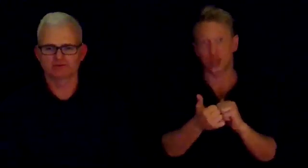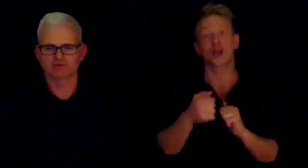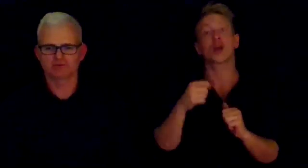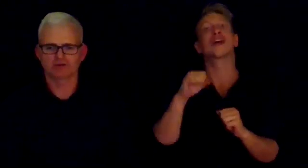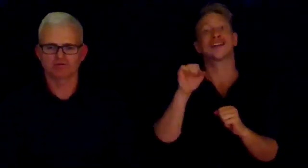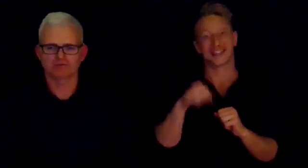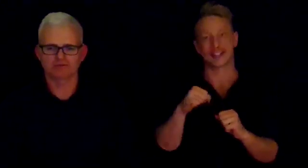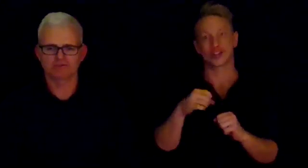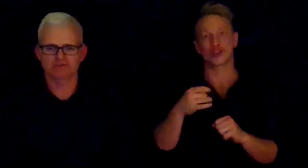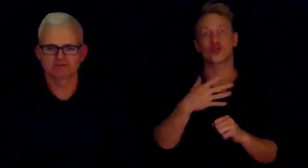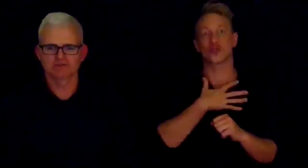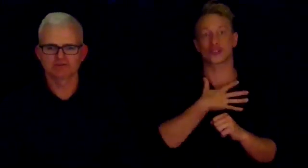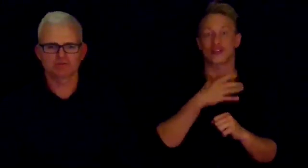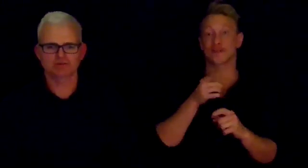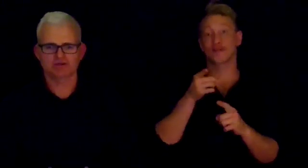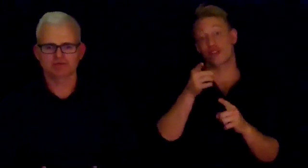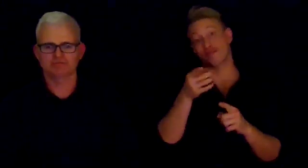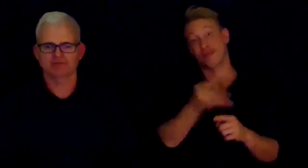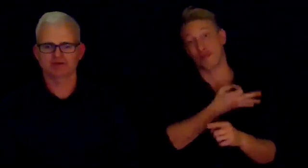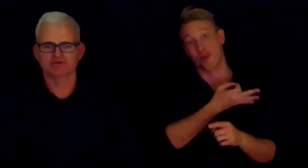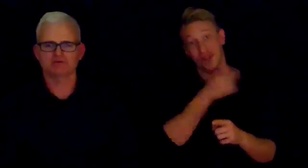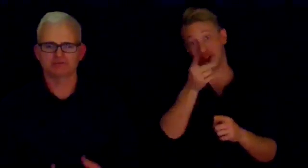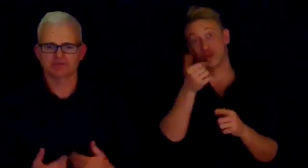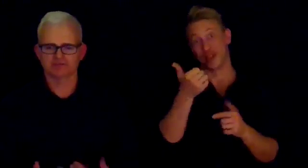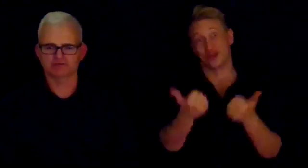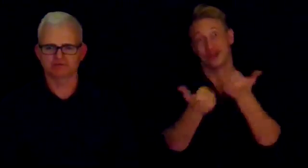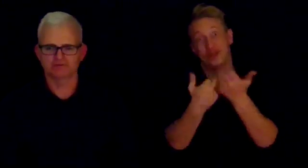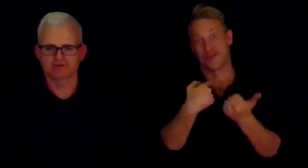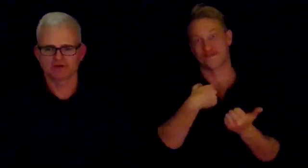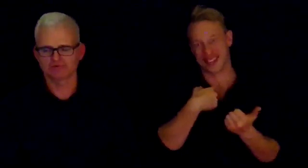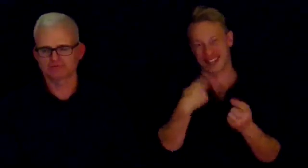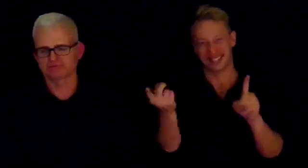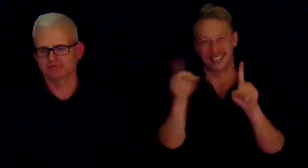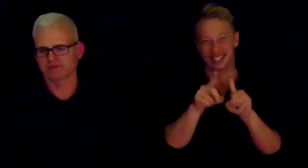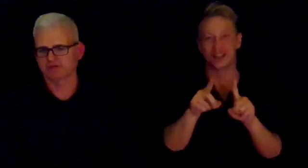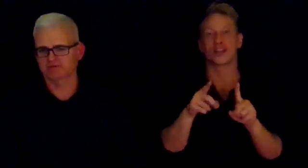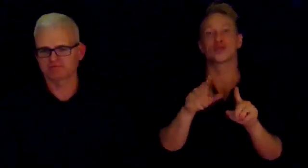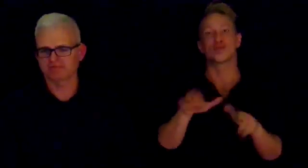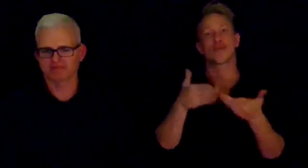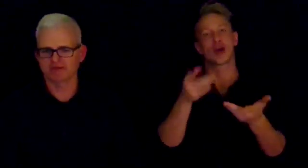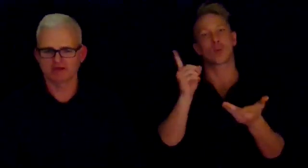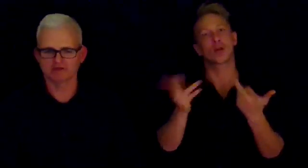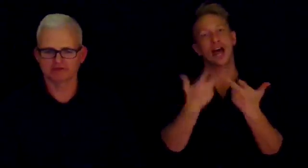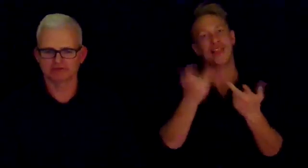yourself along with me to provide another perspective of, you know